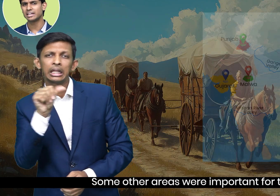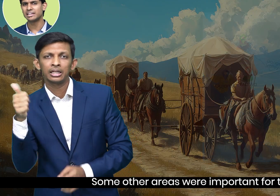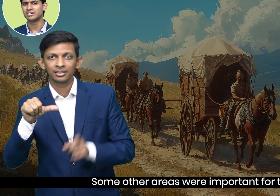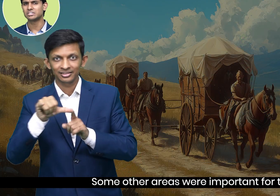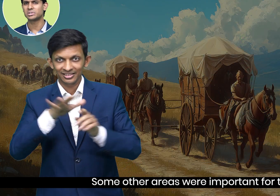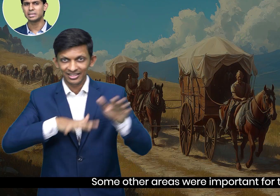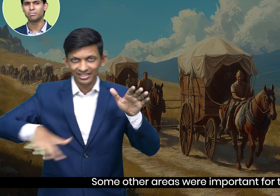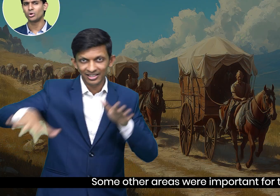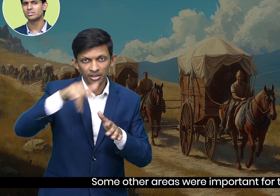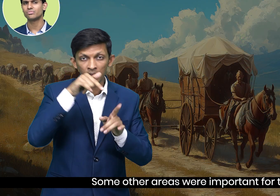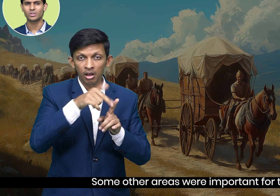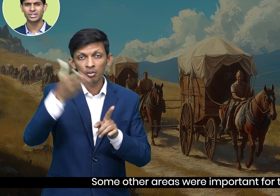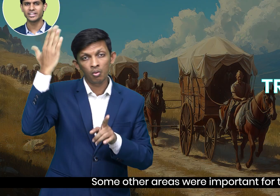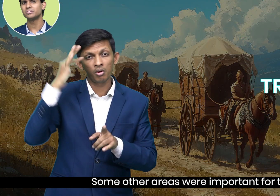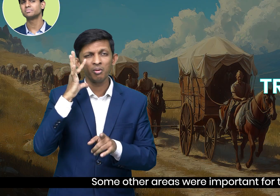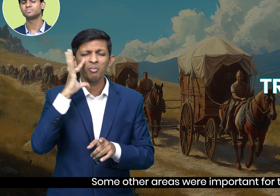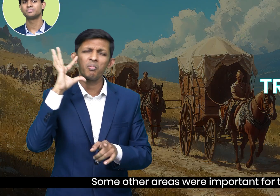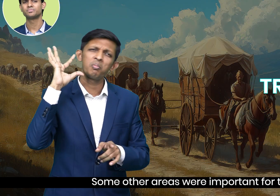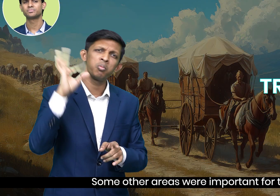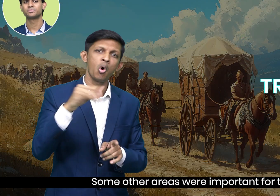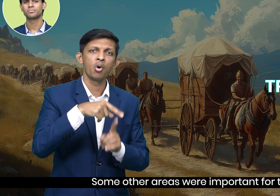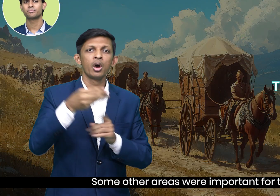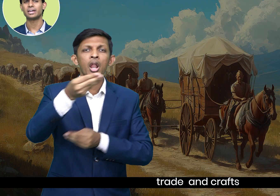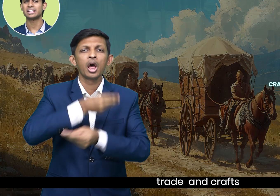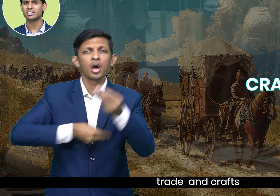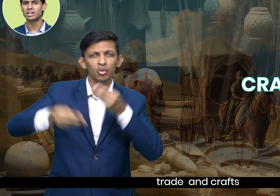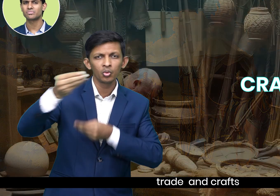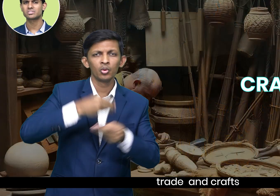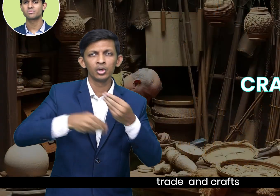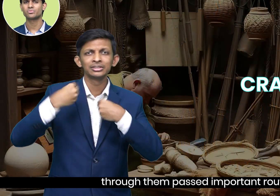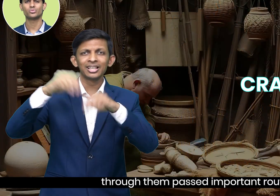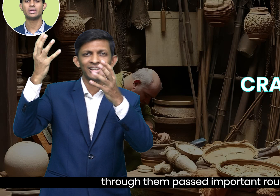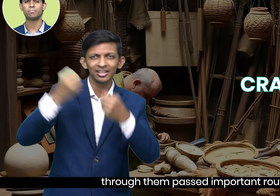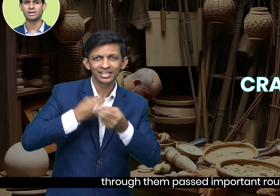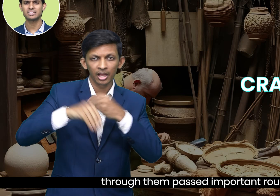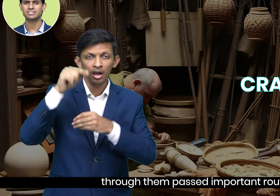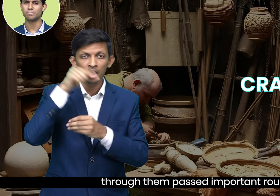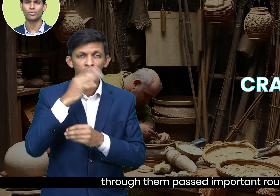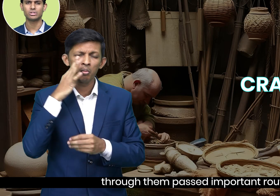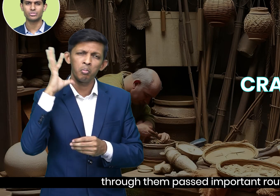Some other areas were important for trade and crafts through them